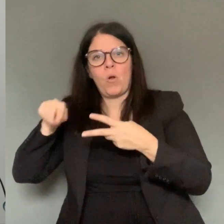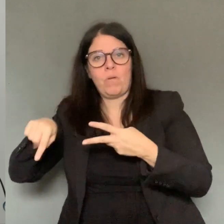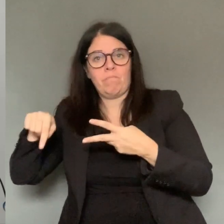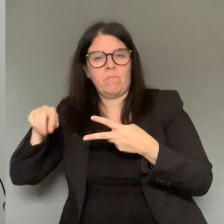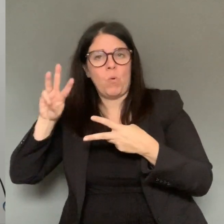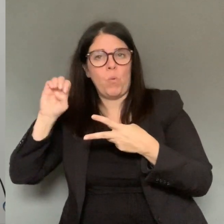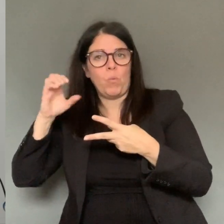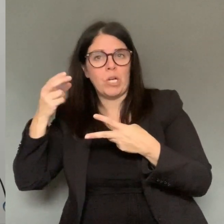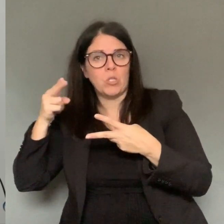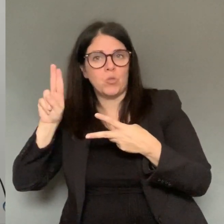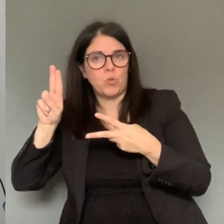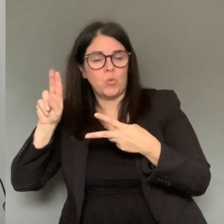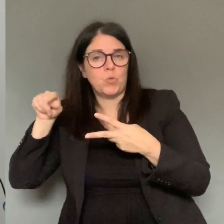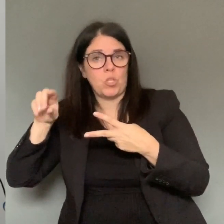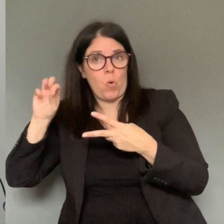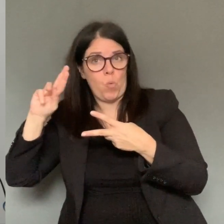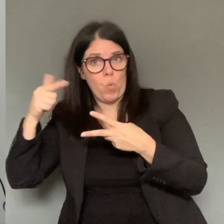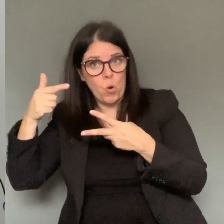Overall,